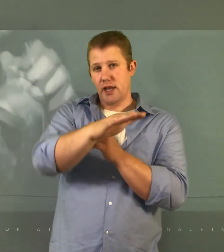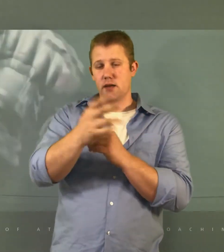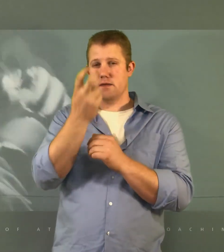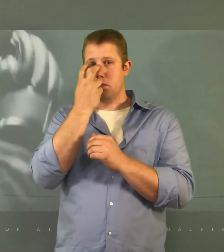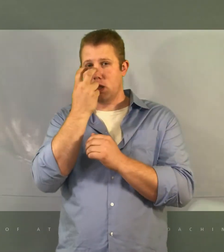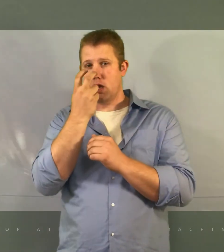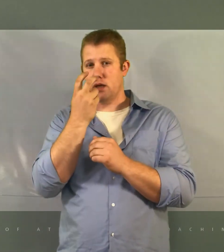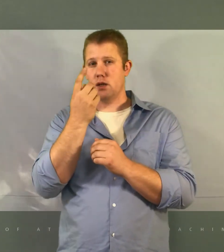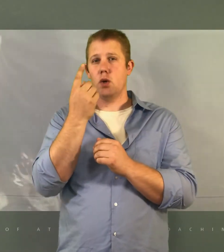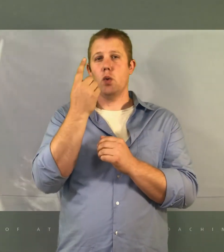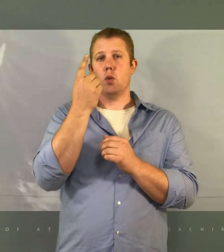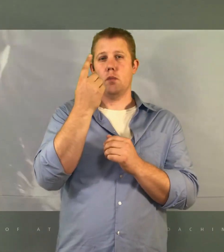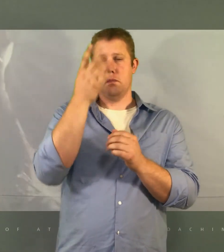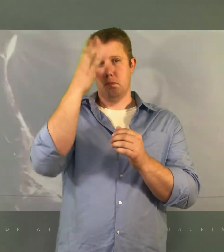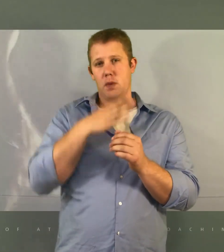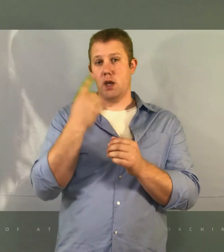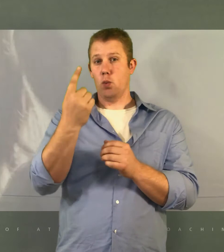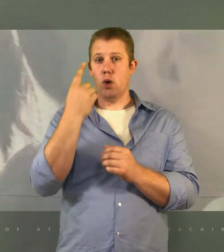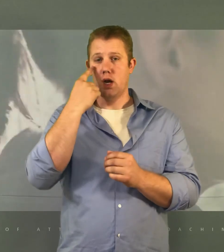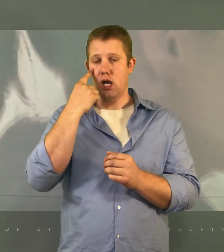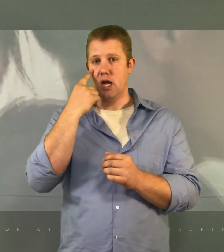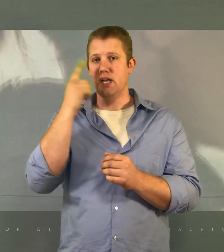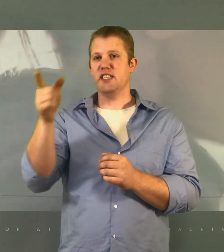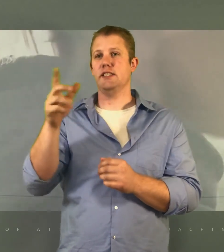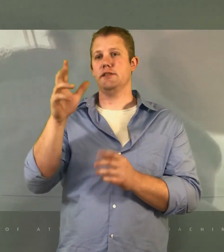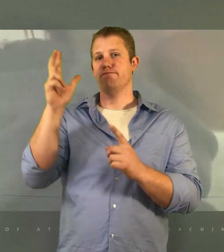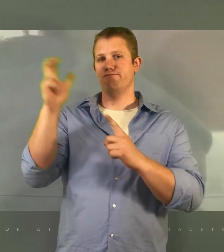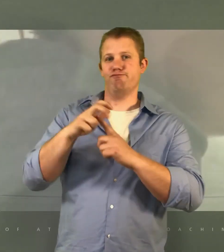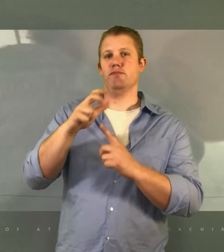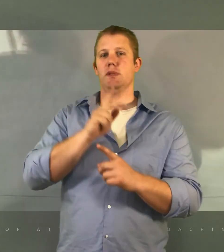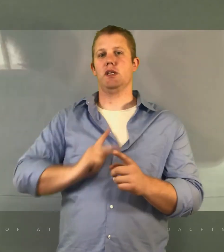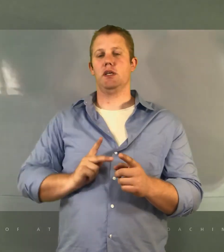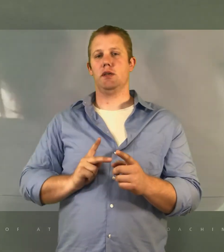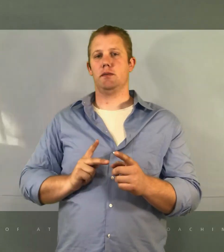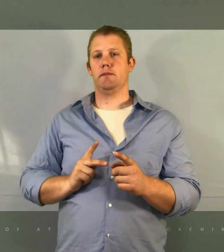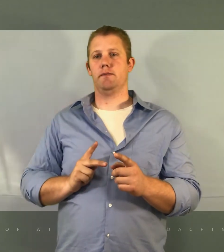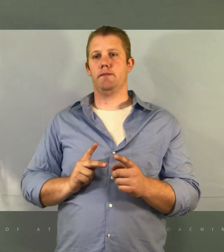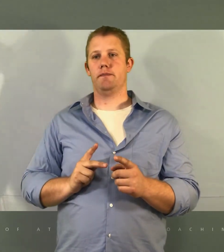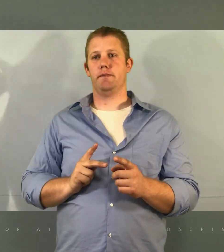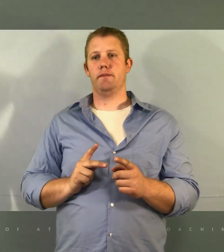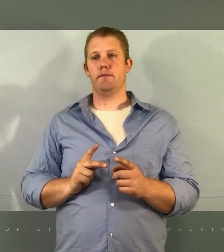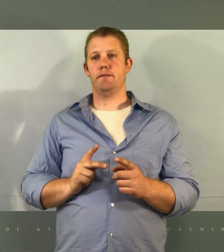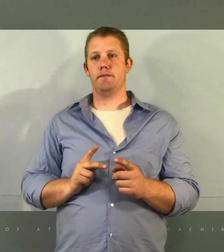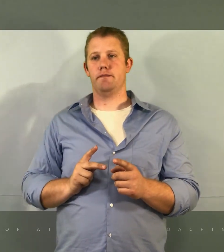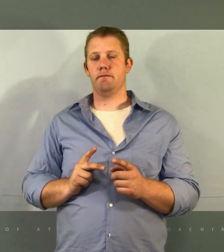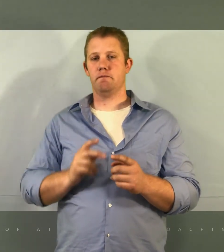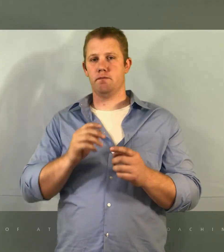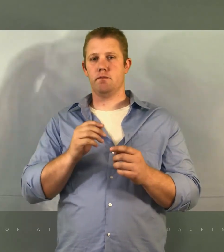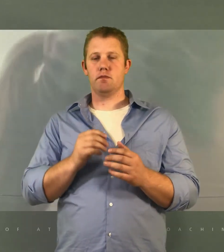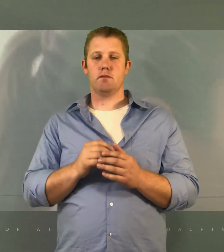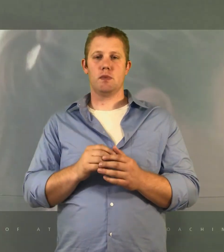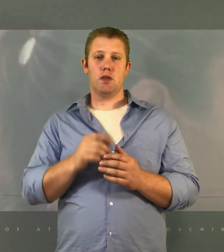In the land of the blind, the one-eyed man is king. In the land of the blind, you have people